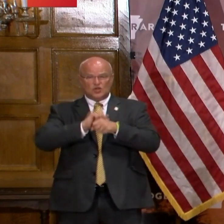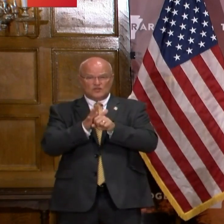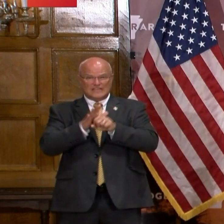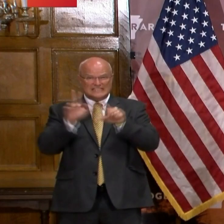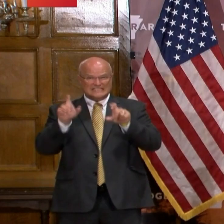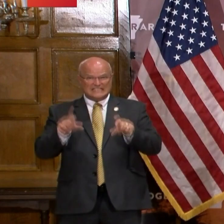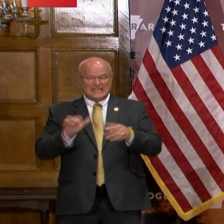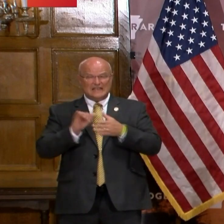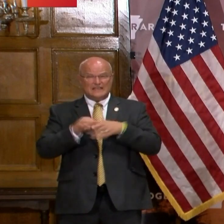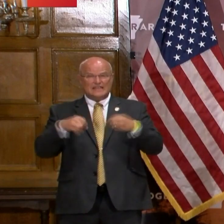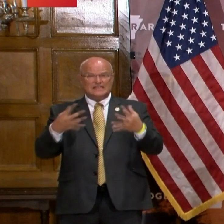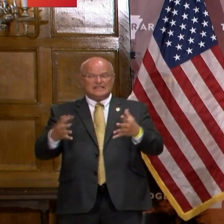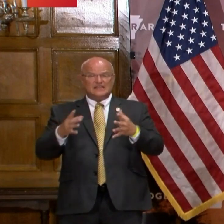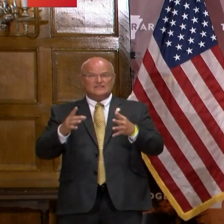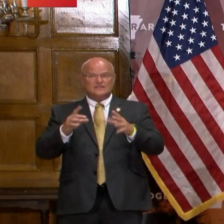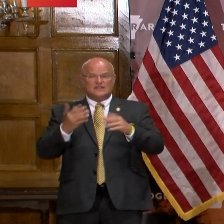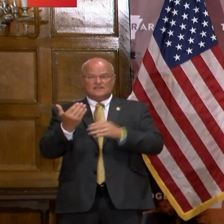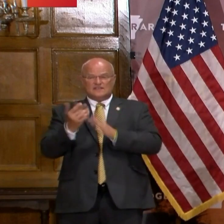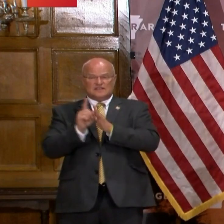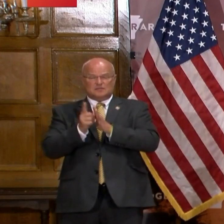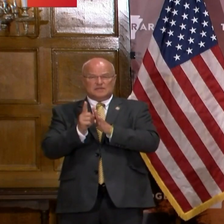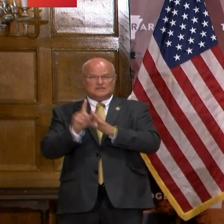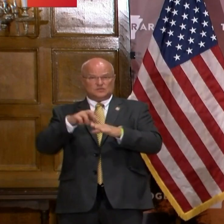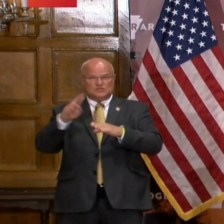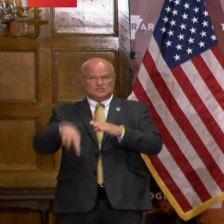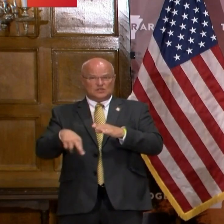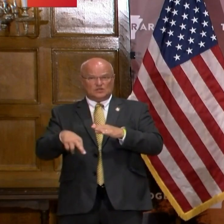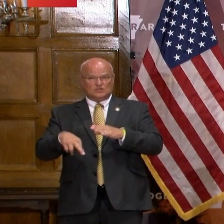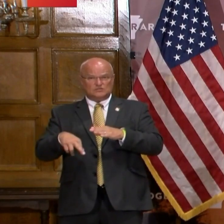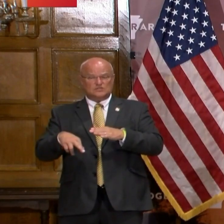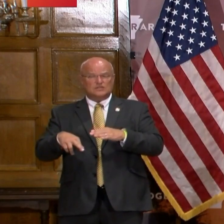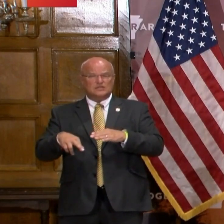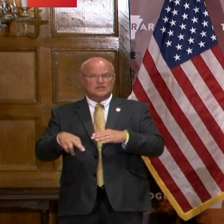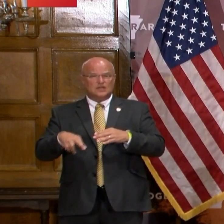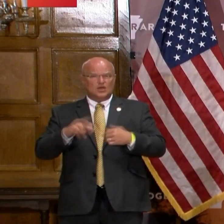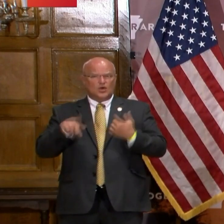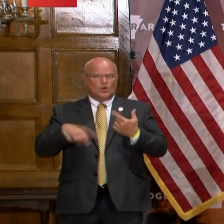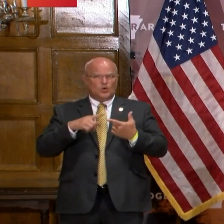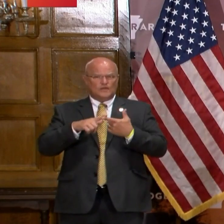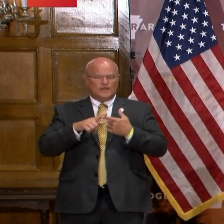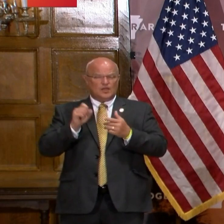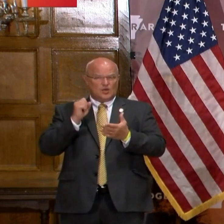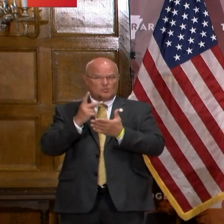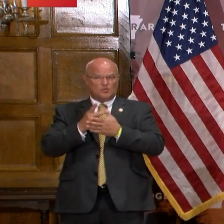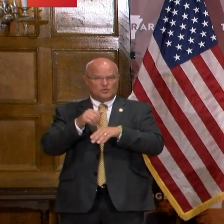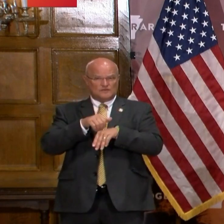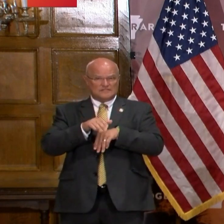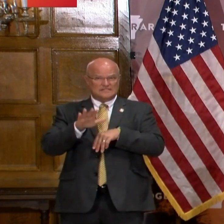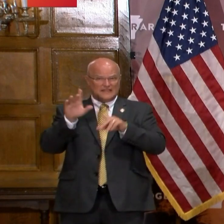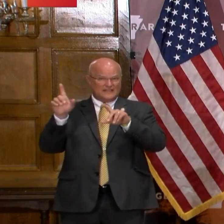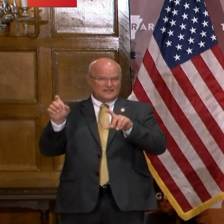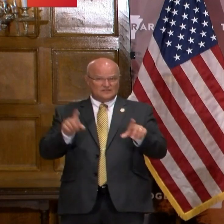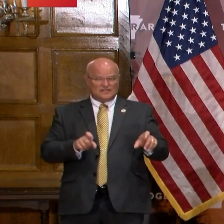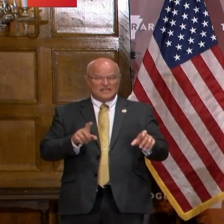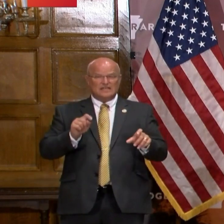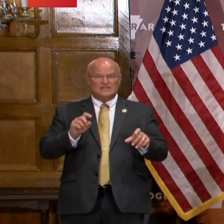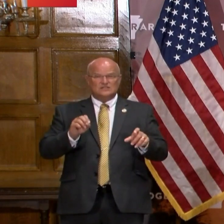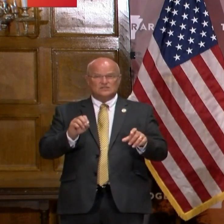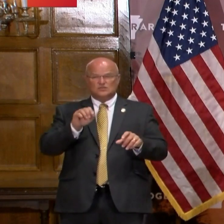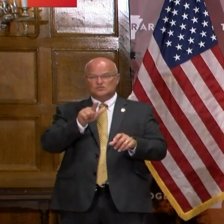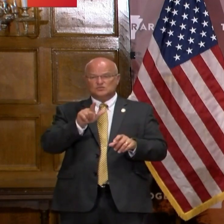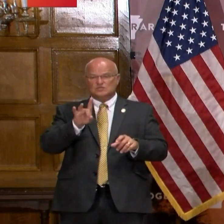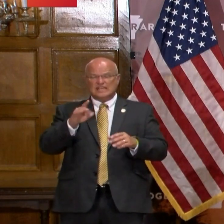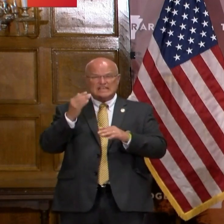COVID-19 test that can give results in 15 minutes. On Monday, they were approved to send their test to